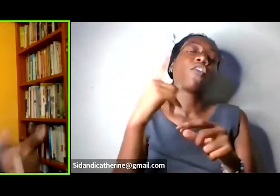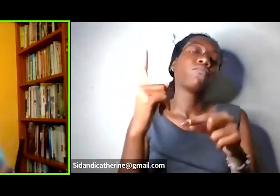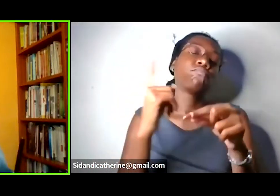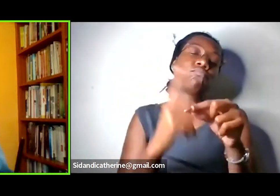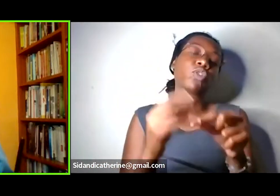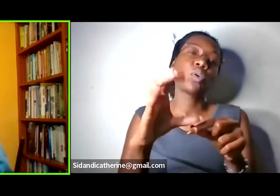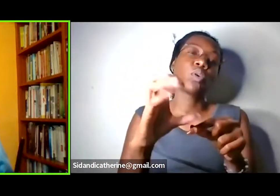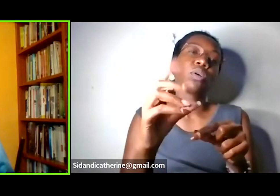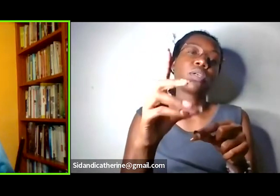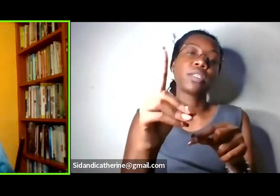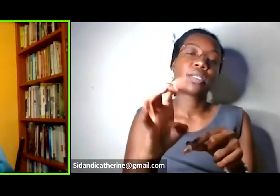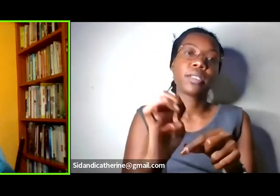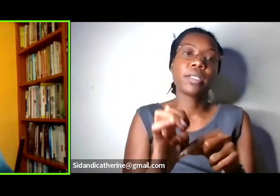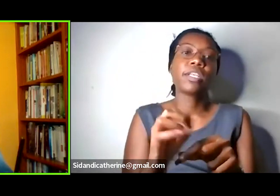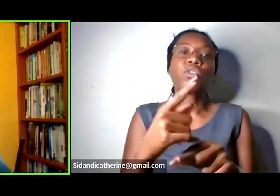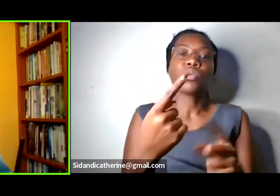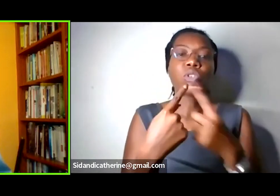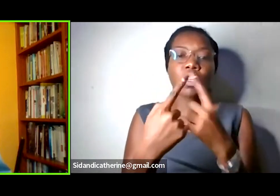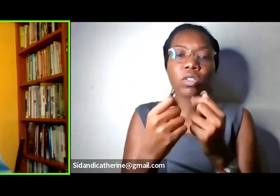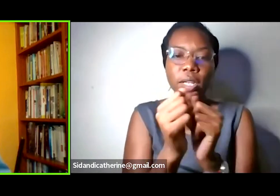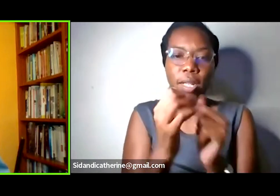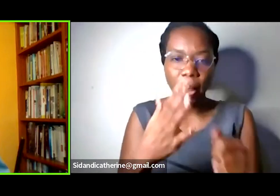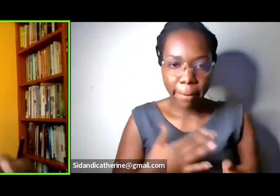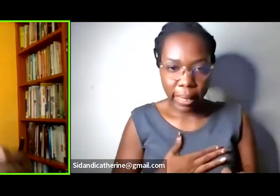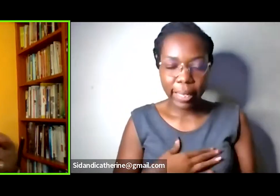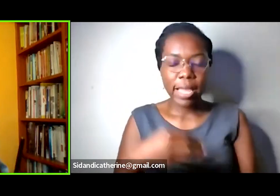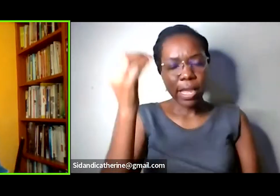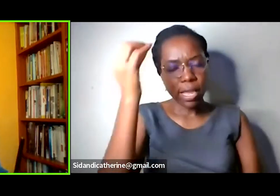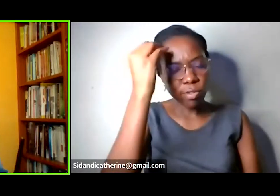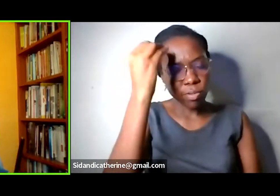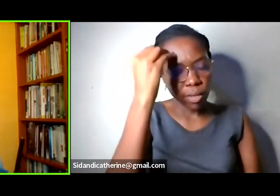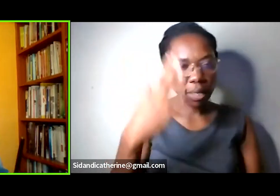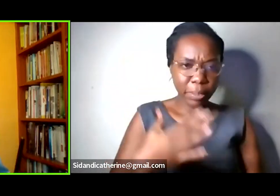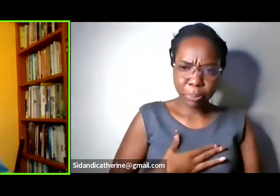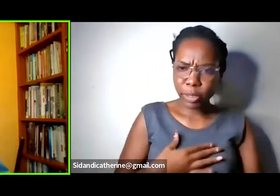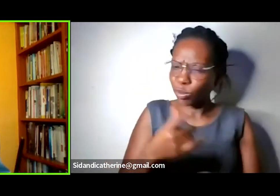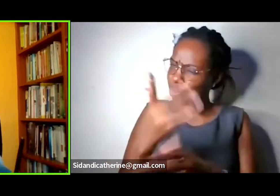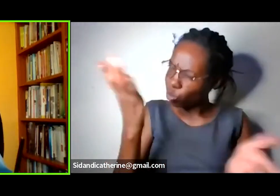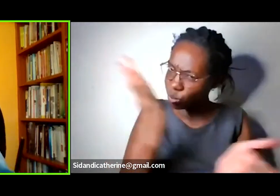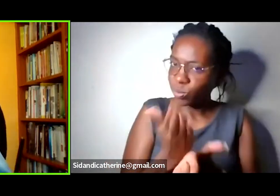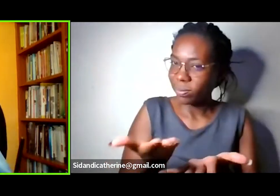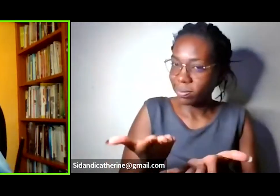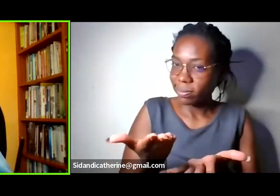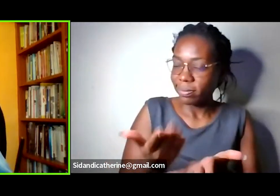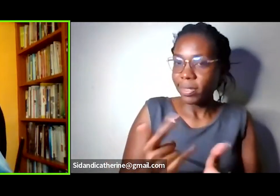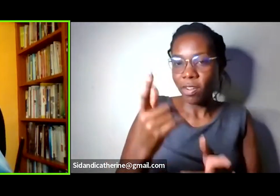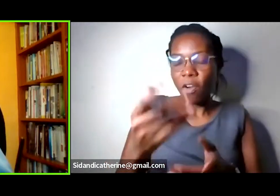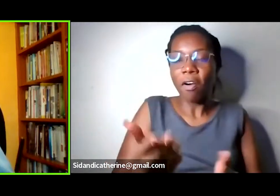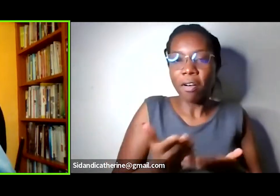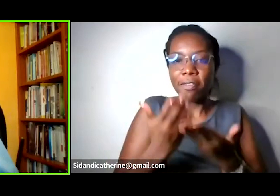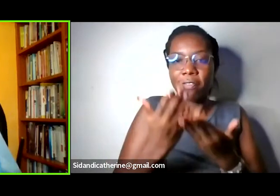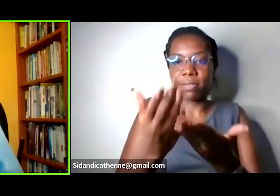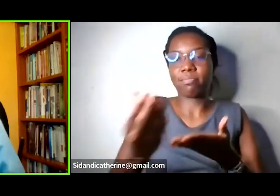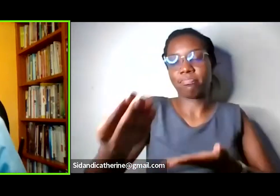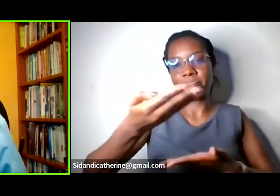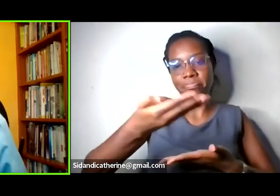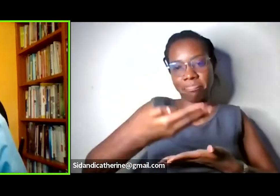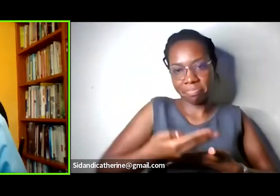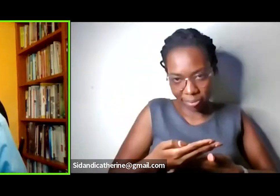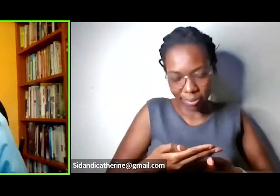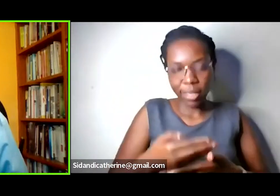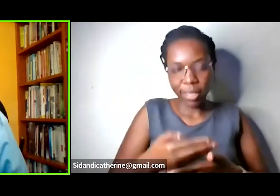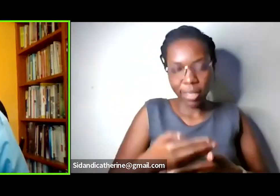thing, way you're going to pay bills is if you continue serving your customer. And you see, if you don't keep in touch with them, if you